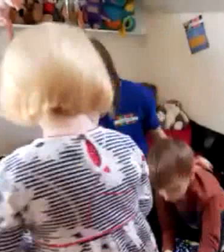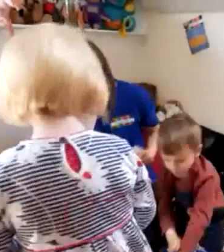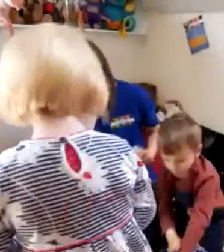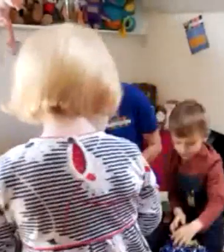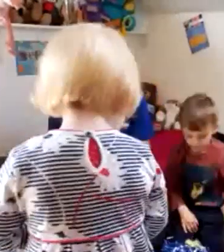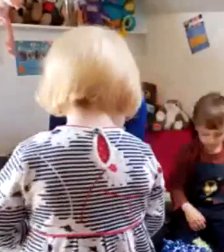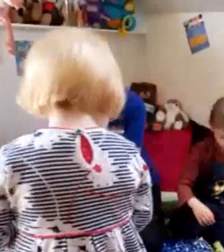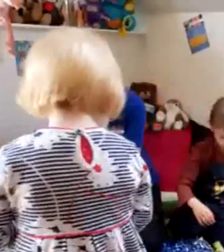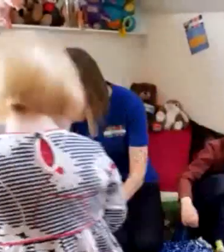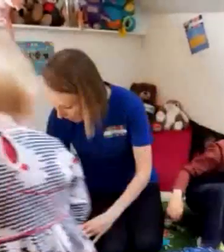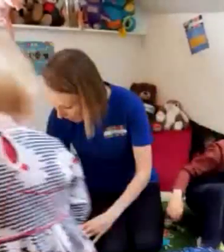too?